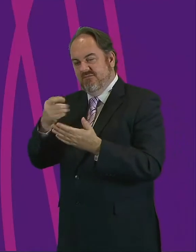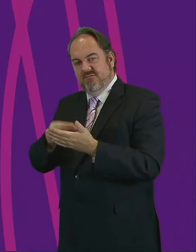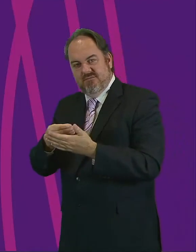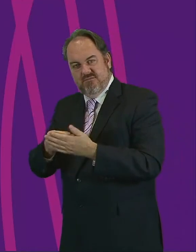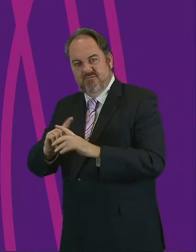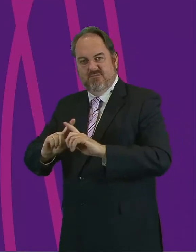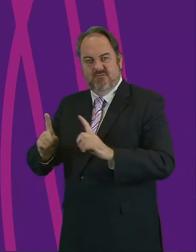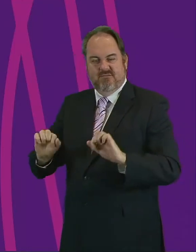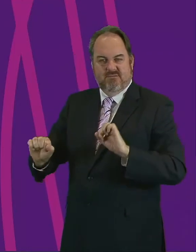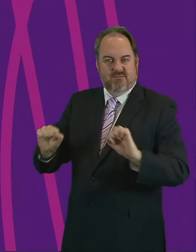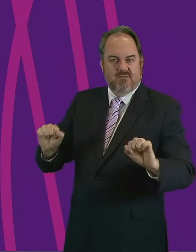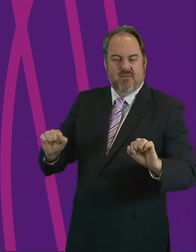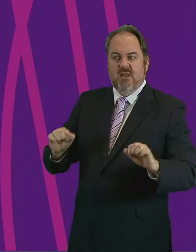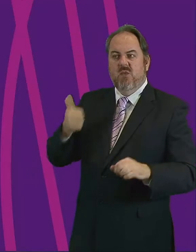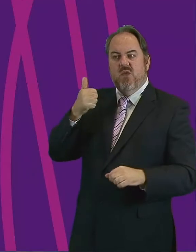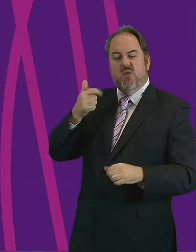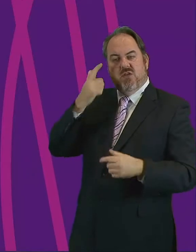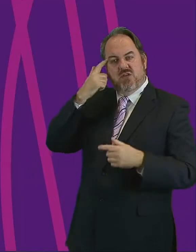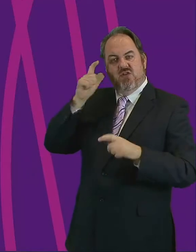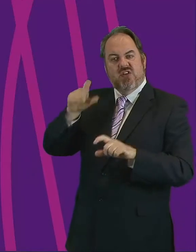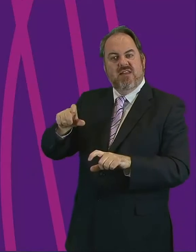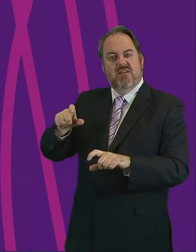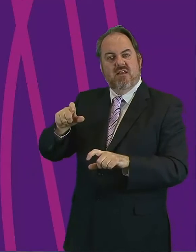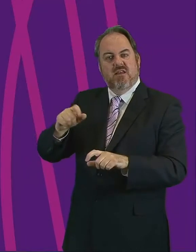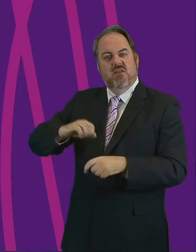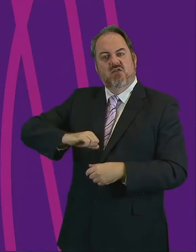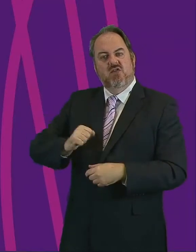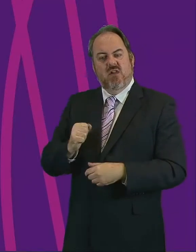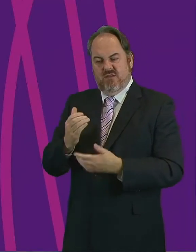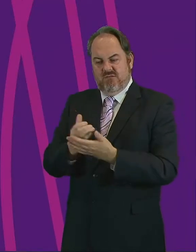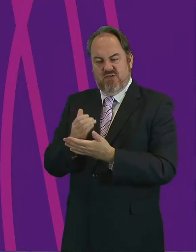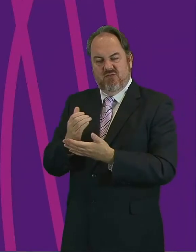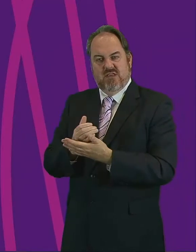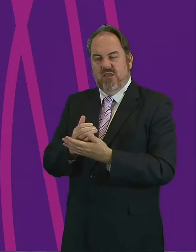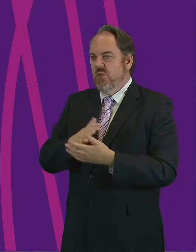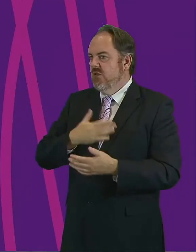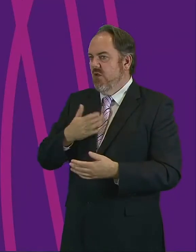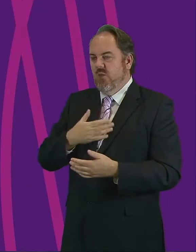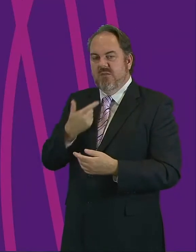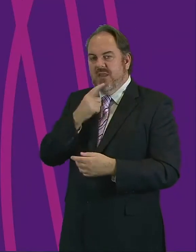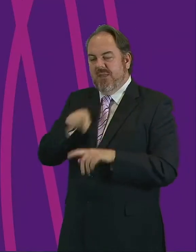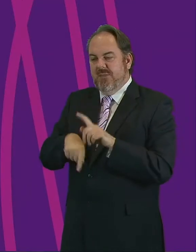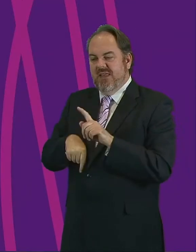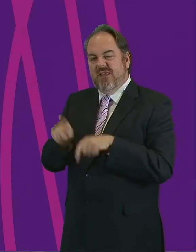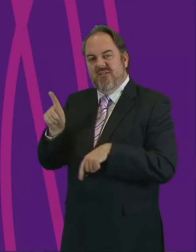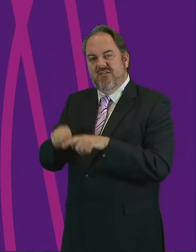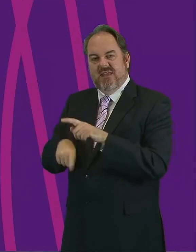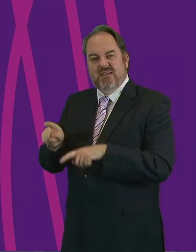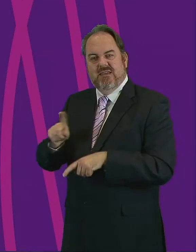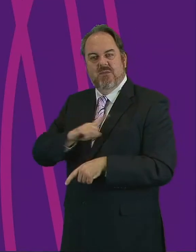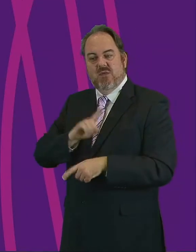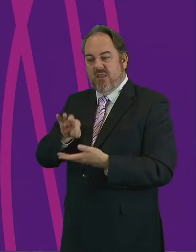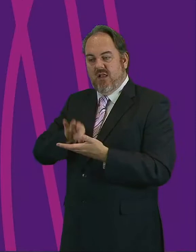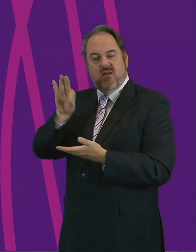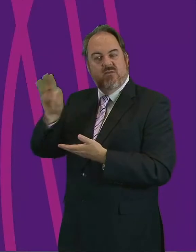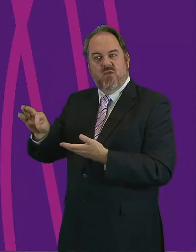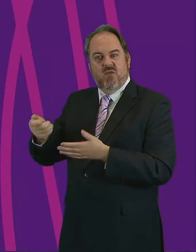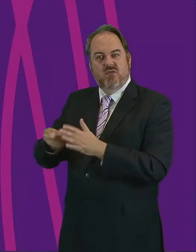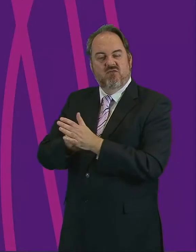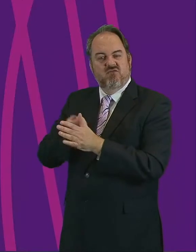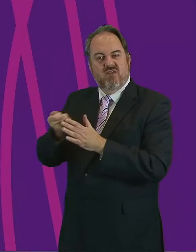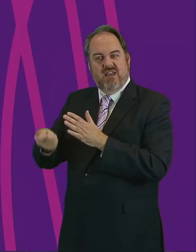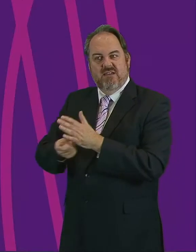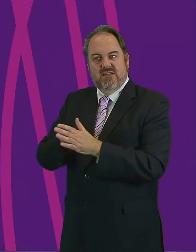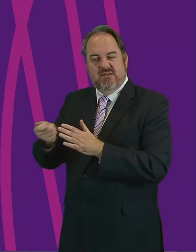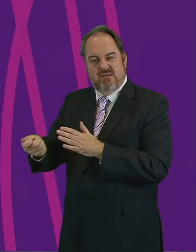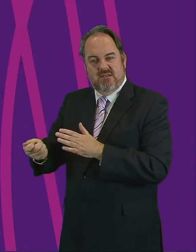Shelter Scotland for an extension of the no eviction policy for people struggling to pay their rent. And will she